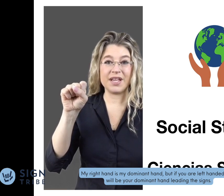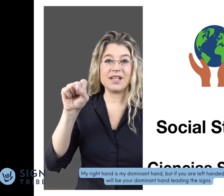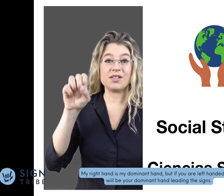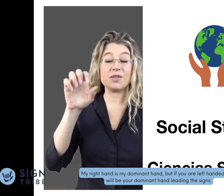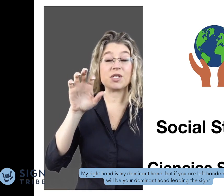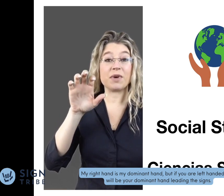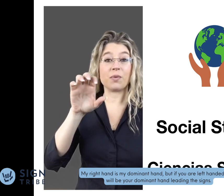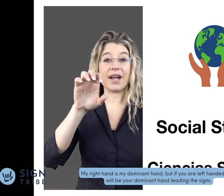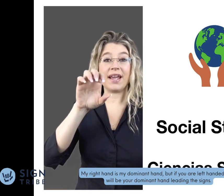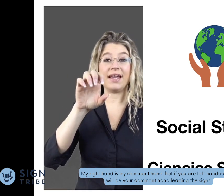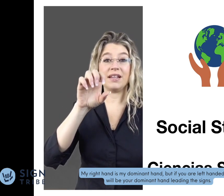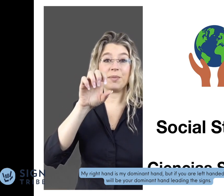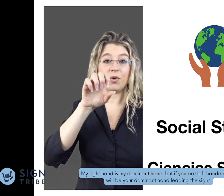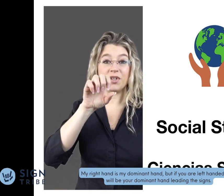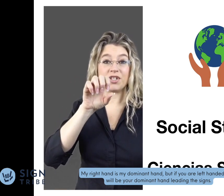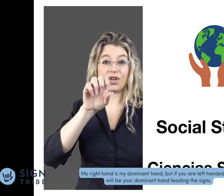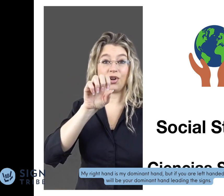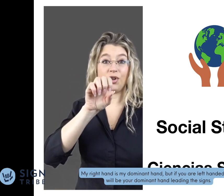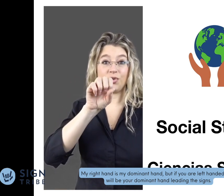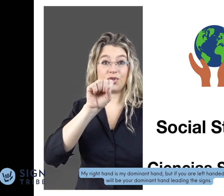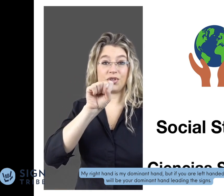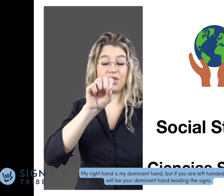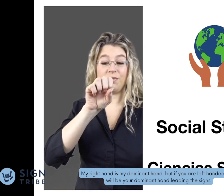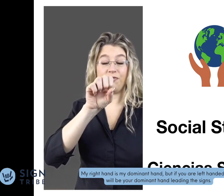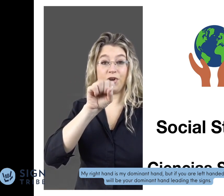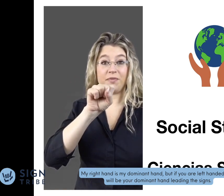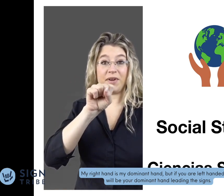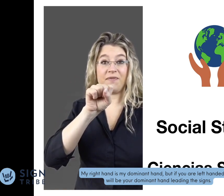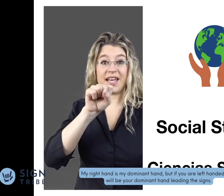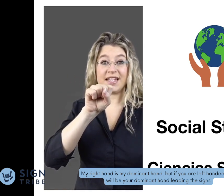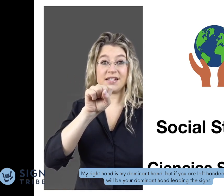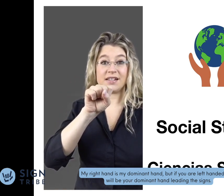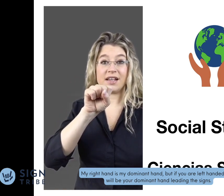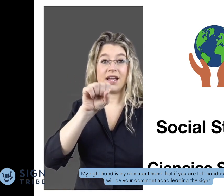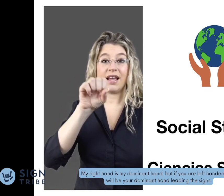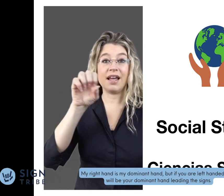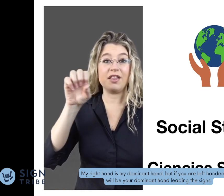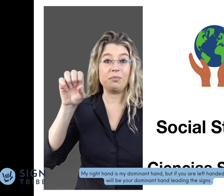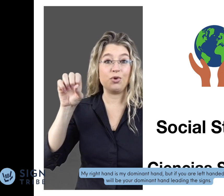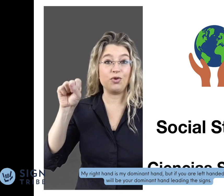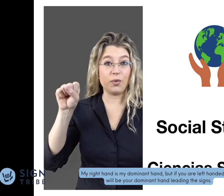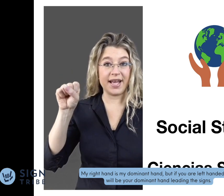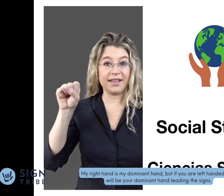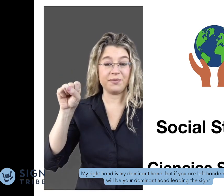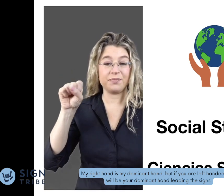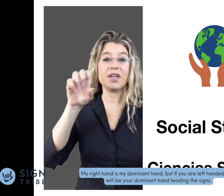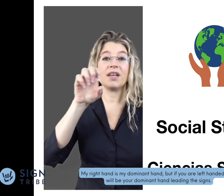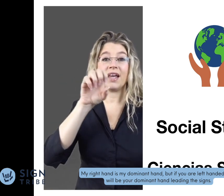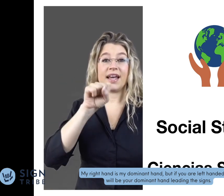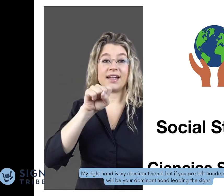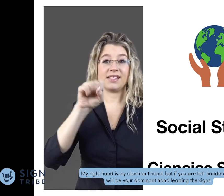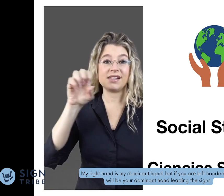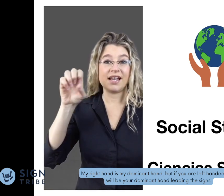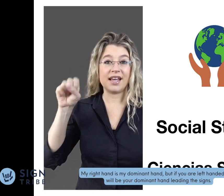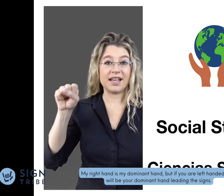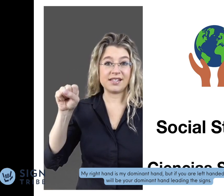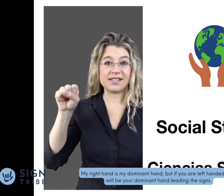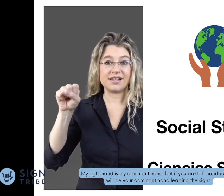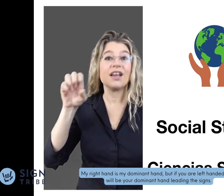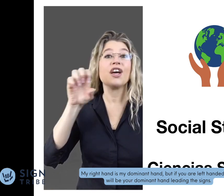this is my right hand. I'm going to start closer to in front of my face and then move away. S, S.